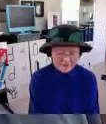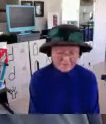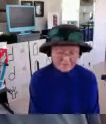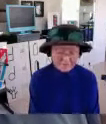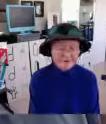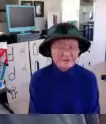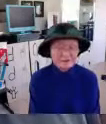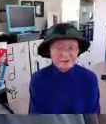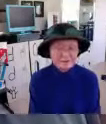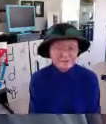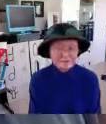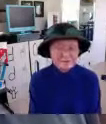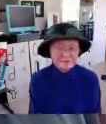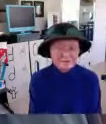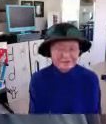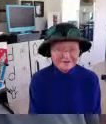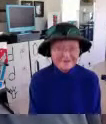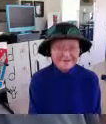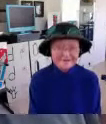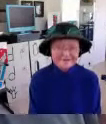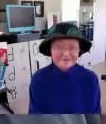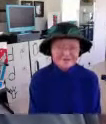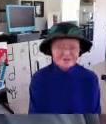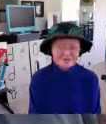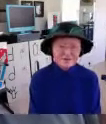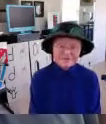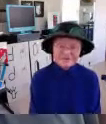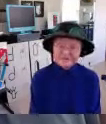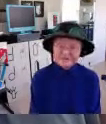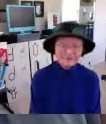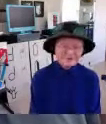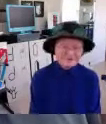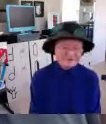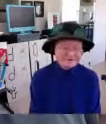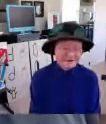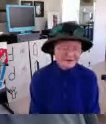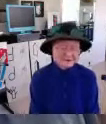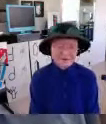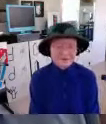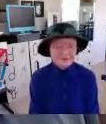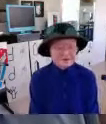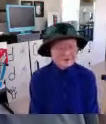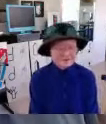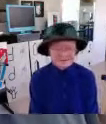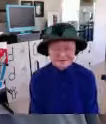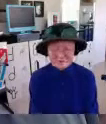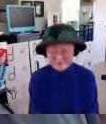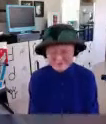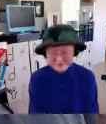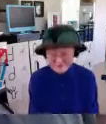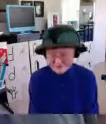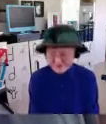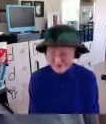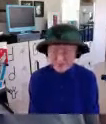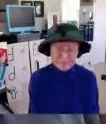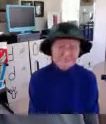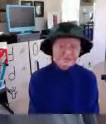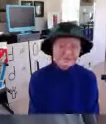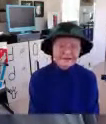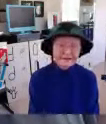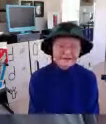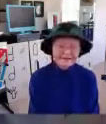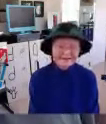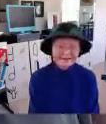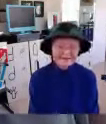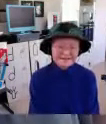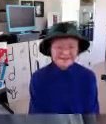decade. Is that possible? I mean, just so everybody knows, this is not a small project. It's not something that just happened overnight. It's